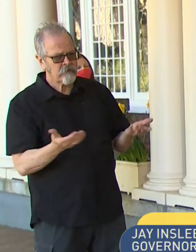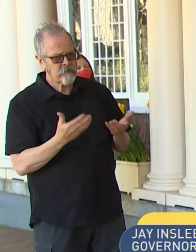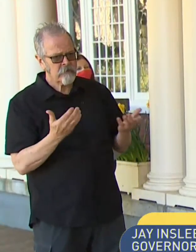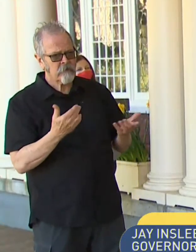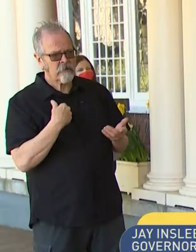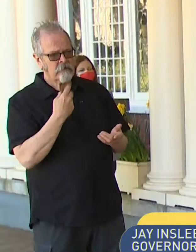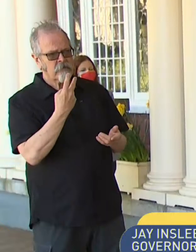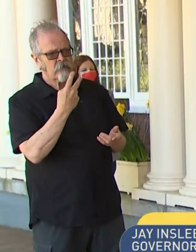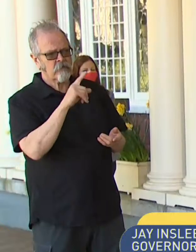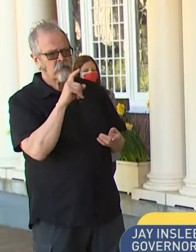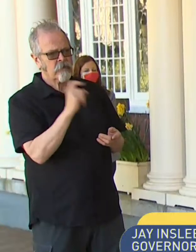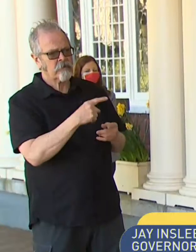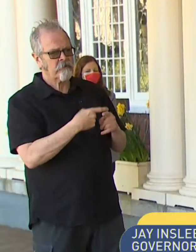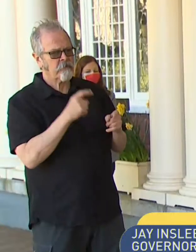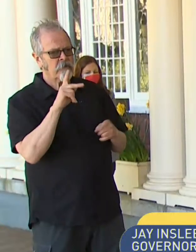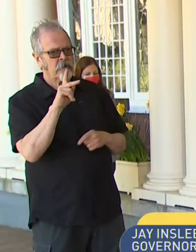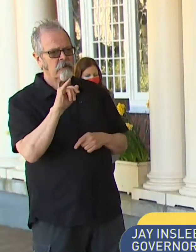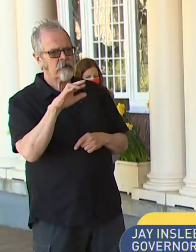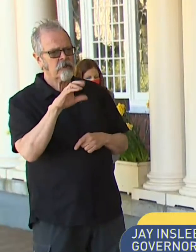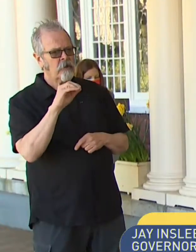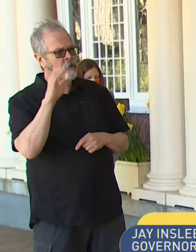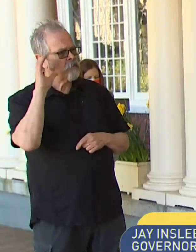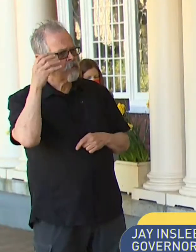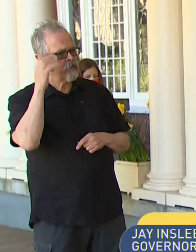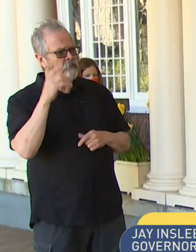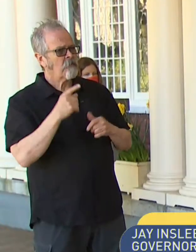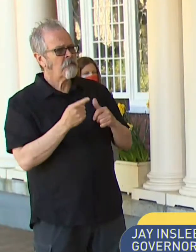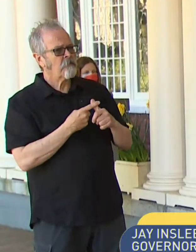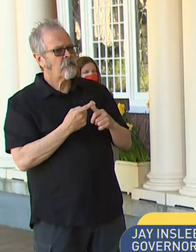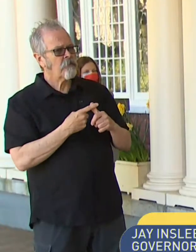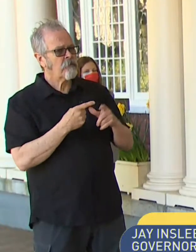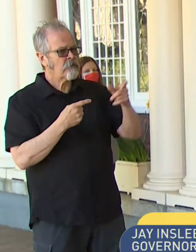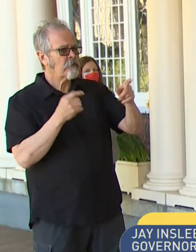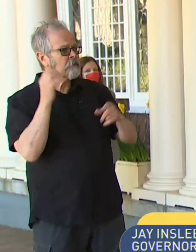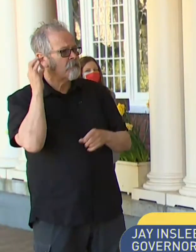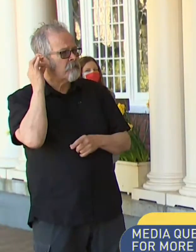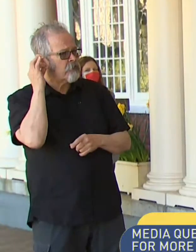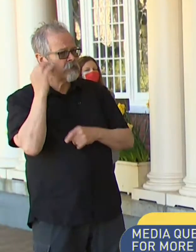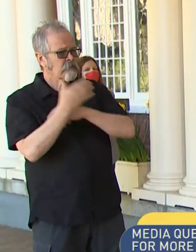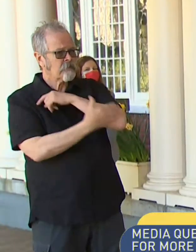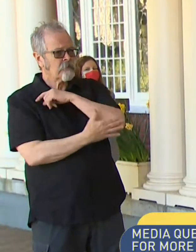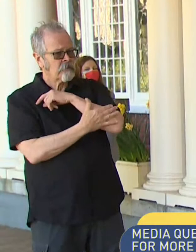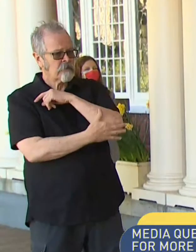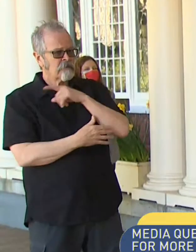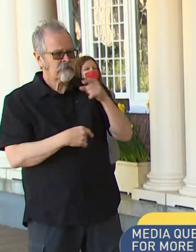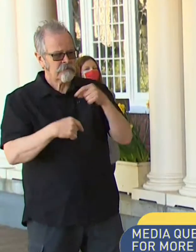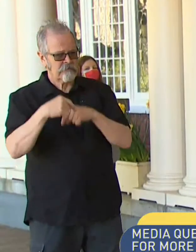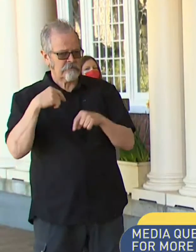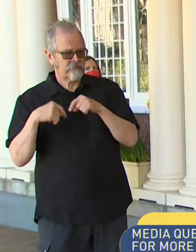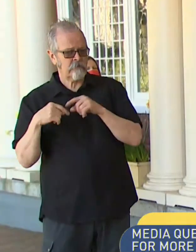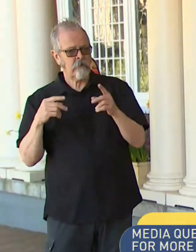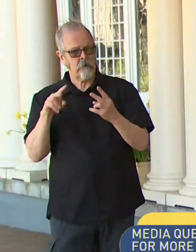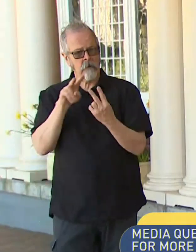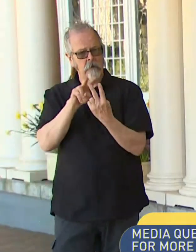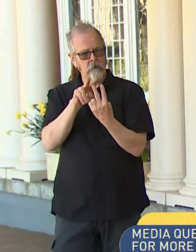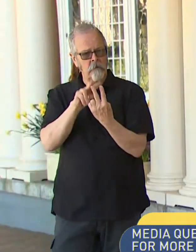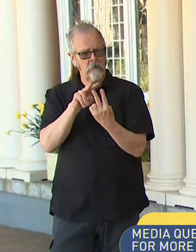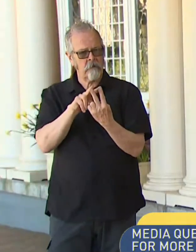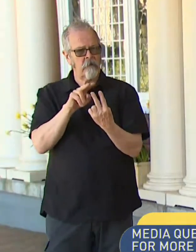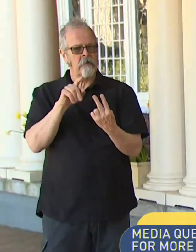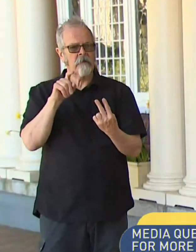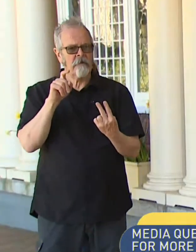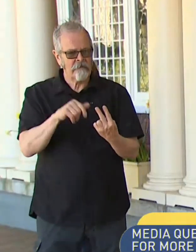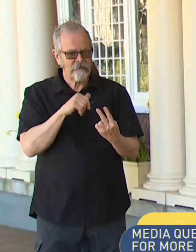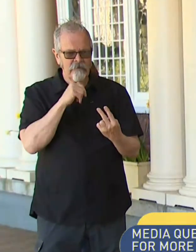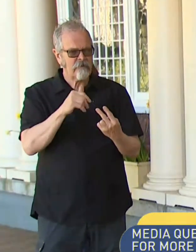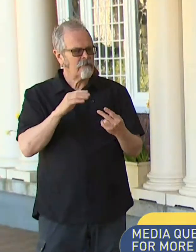From Cairo Radio. First, due to the Pierce County rolling back to phase 2 tomorrow, a couple has had to disinvite dozens of guests for their wedding, as